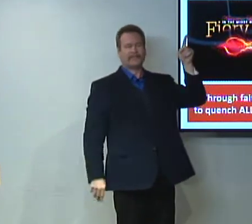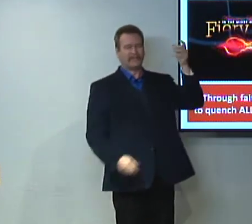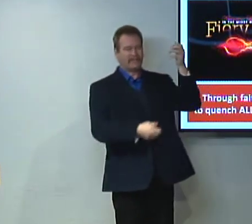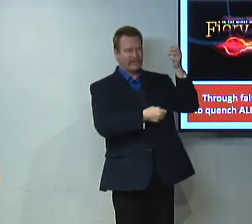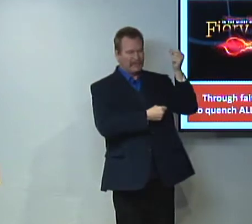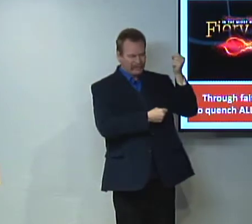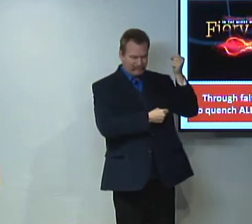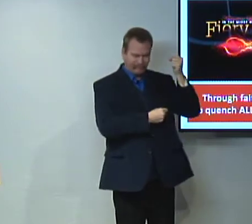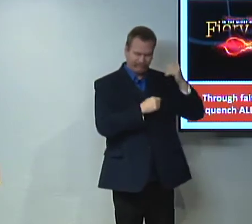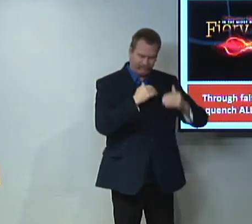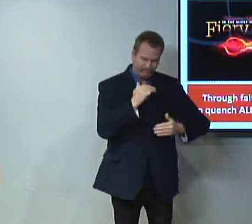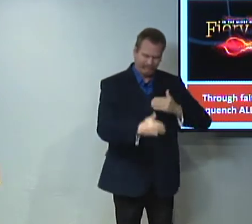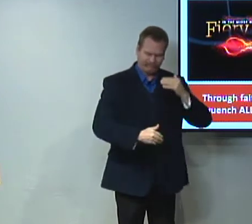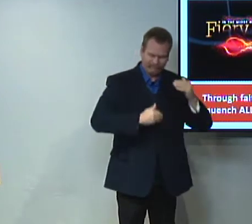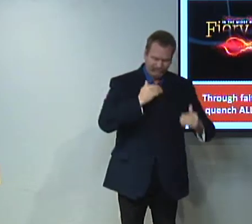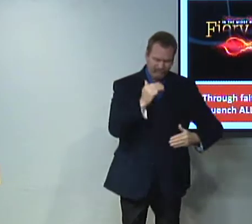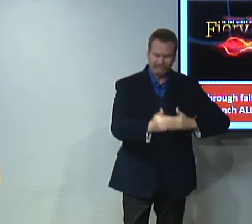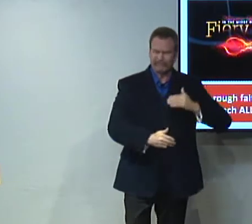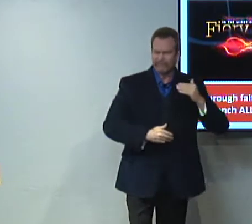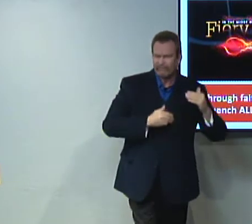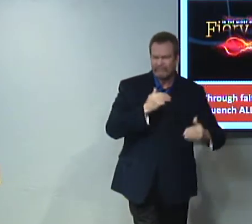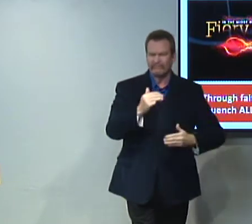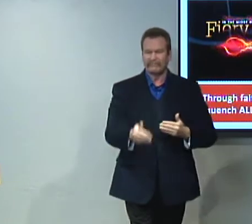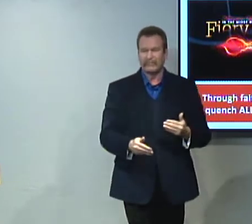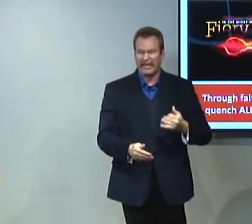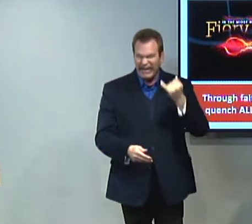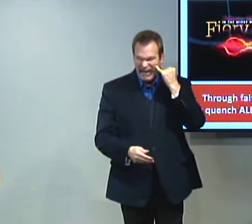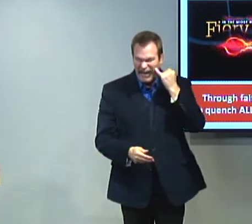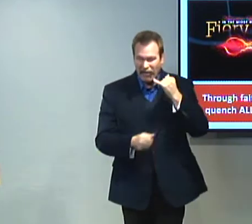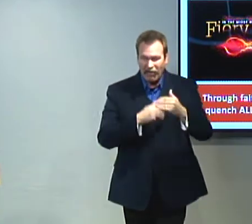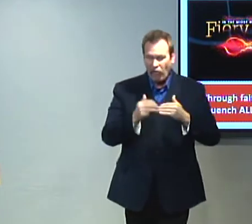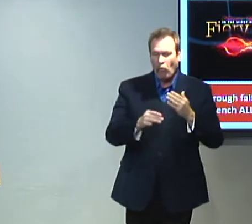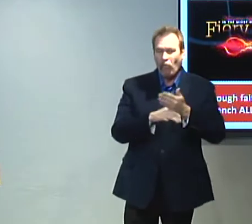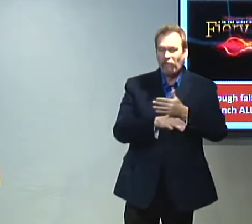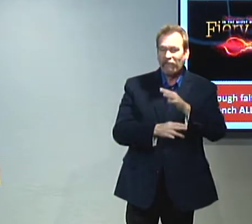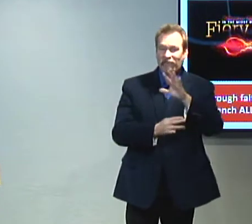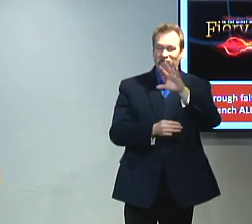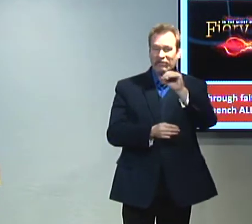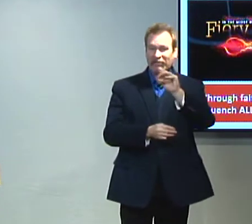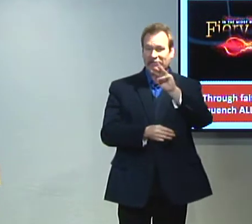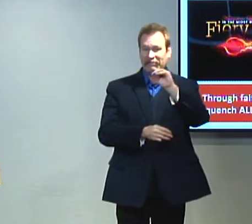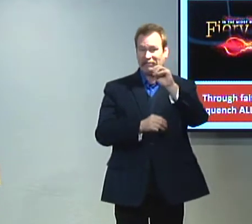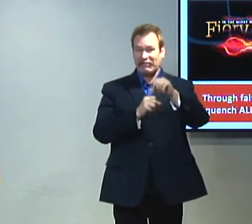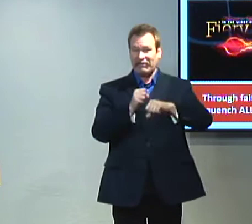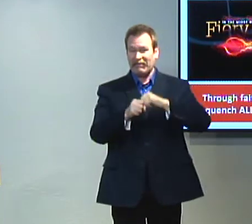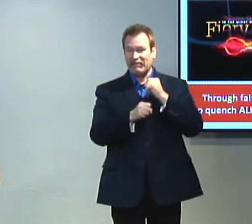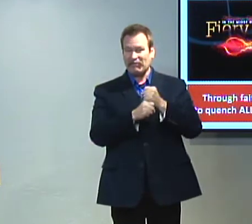Because if we depend on God, He will give us the authority and He will give us the ways that we can defend ourselves against this.